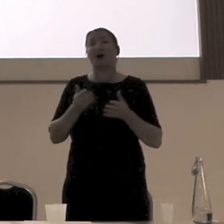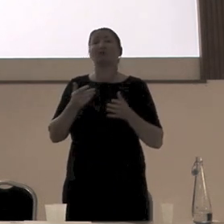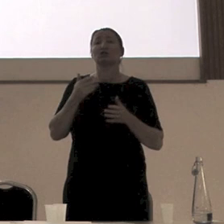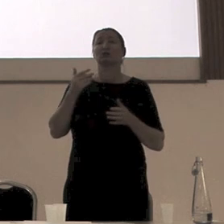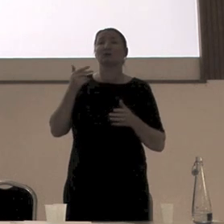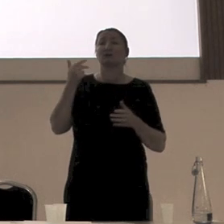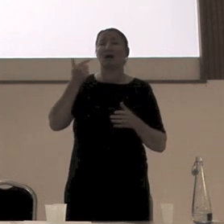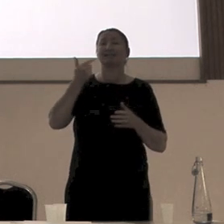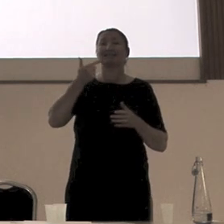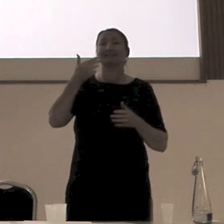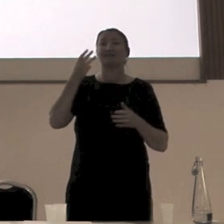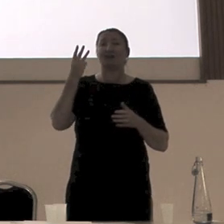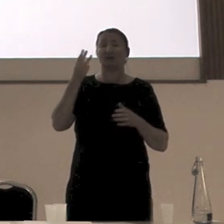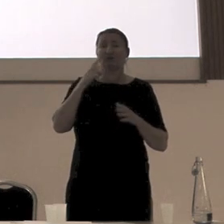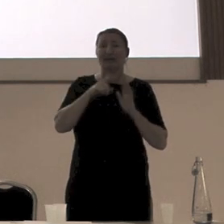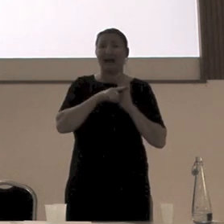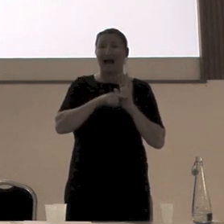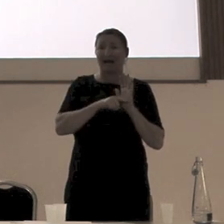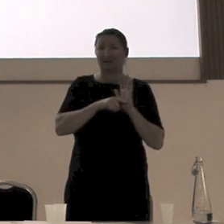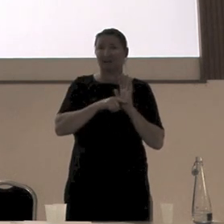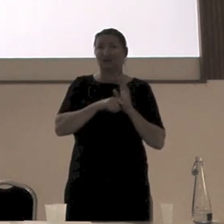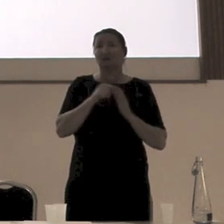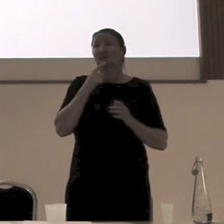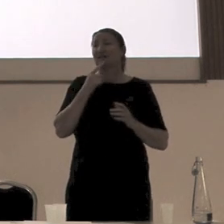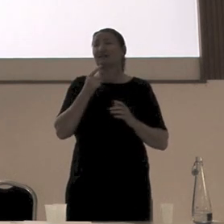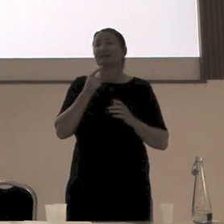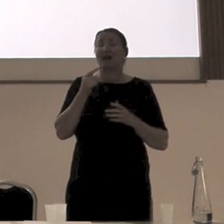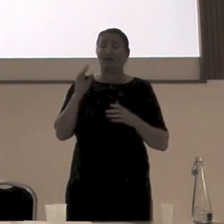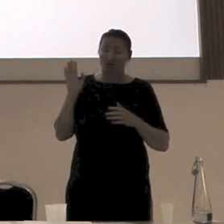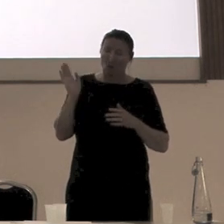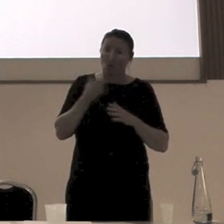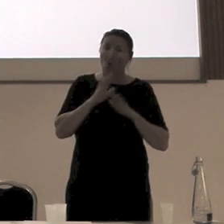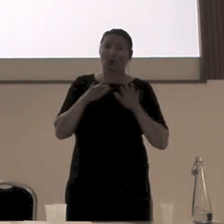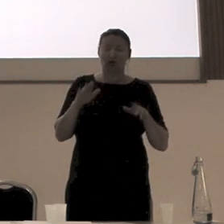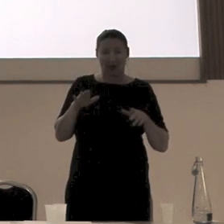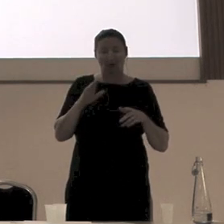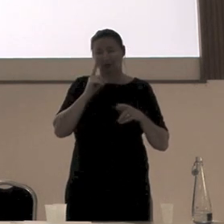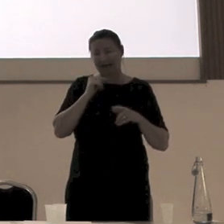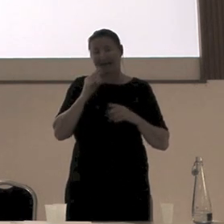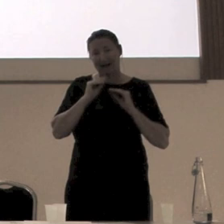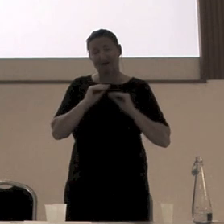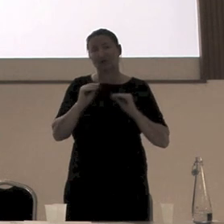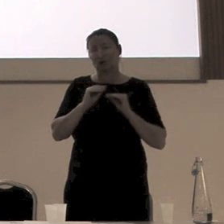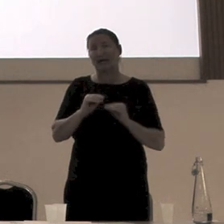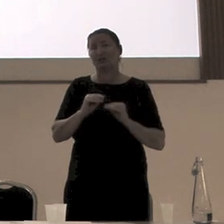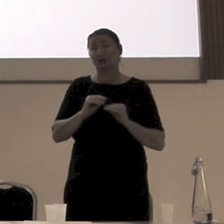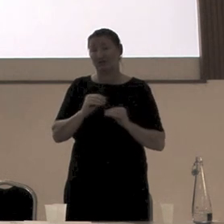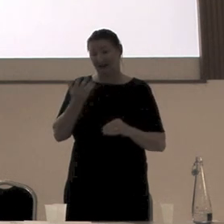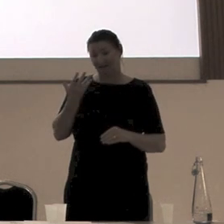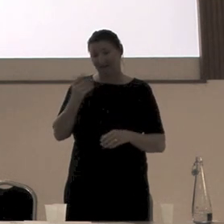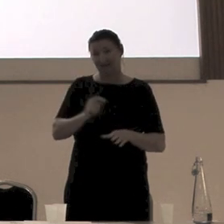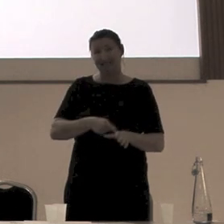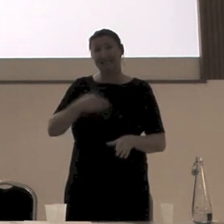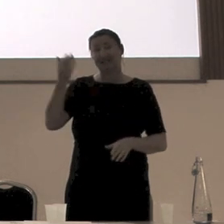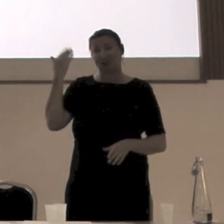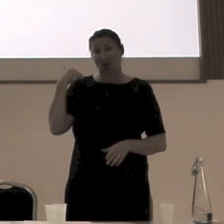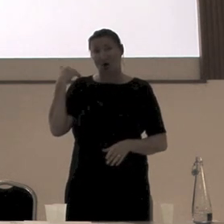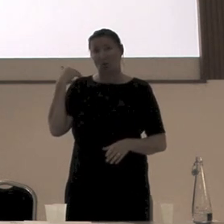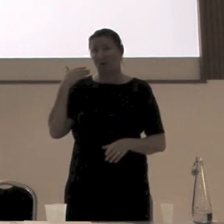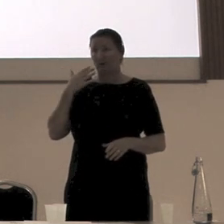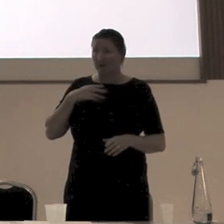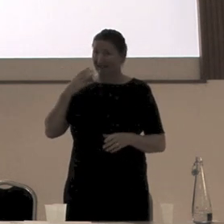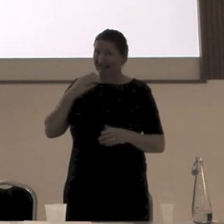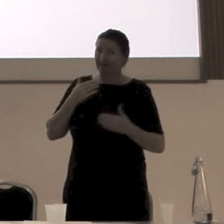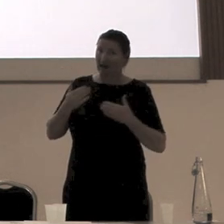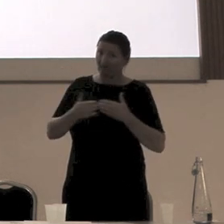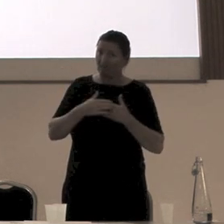led to the idea that no child is ineducable. That was a major leap forward 50 years ago. We need a new leap